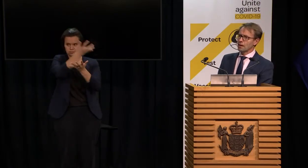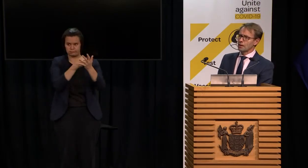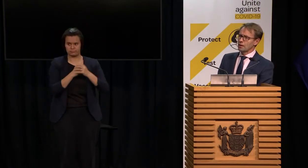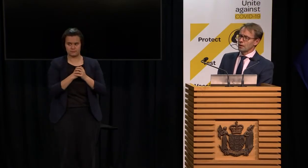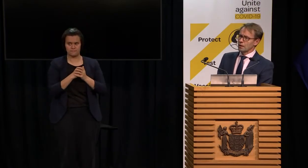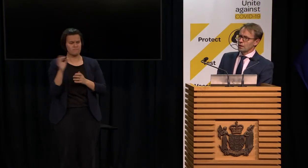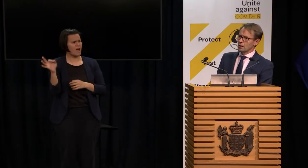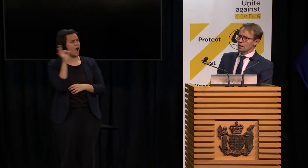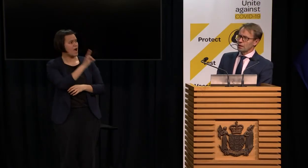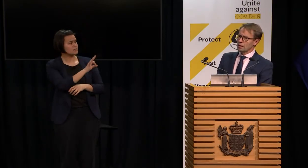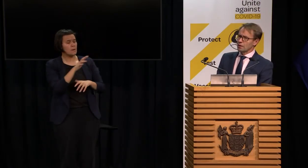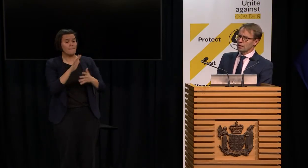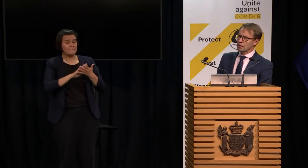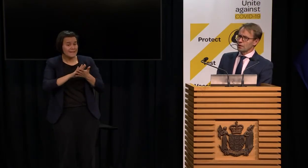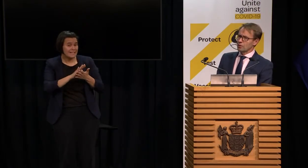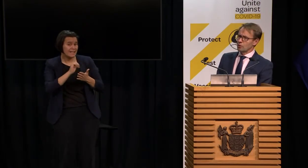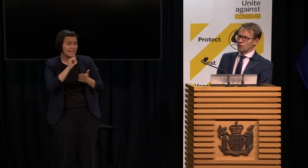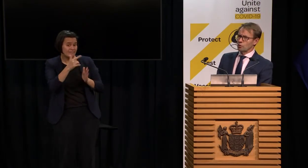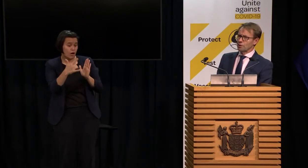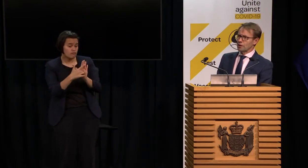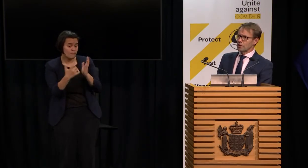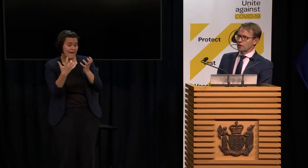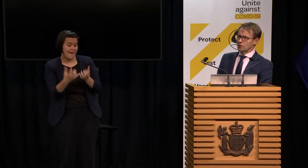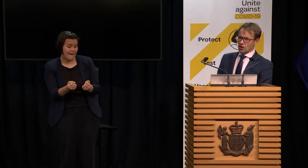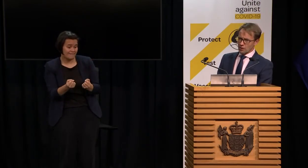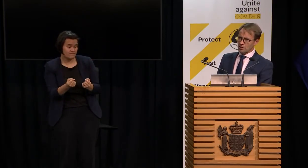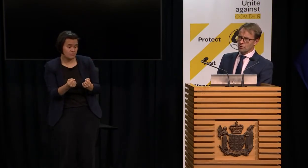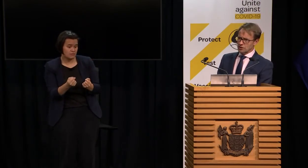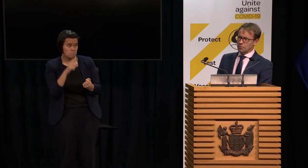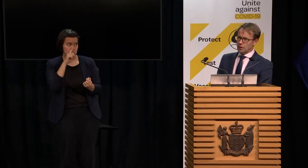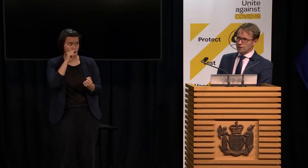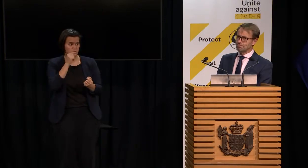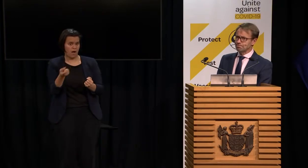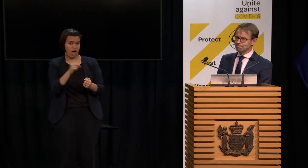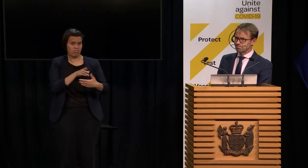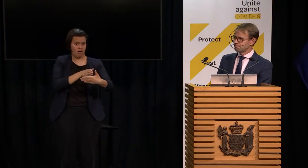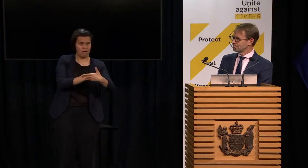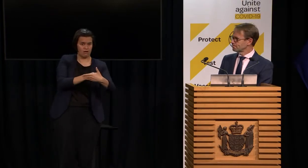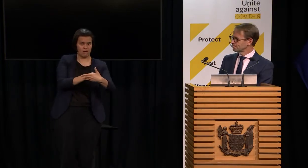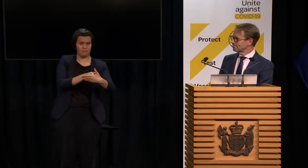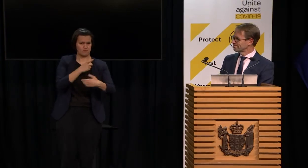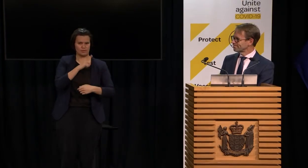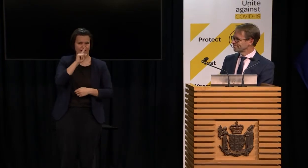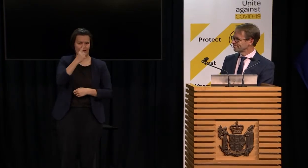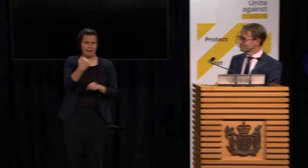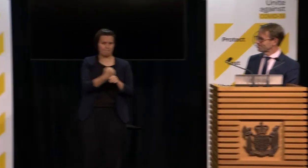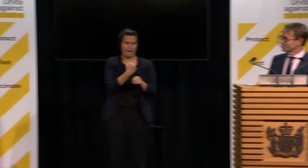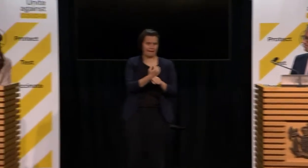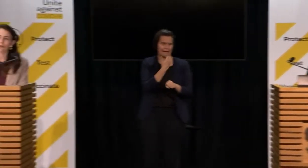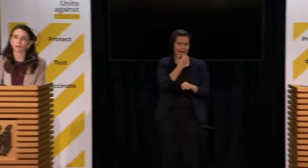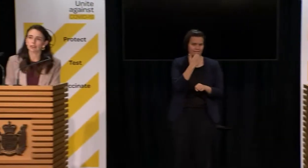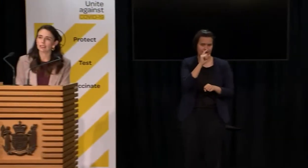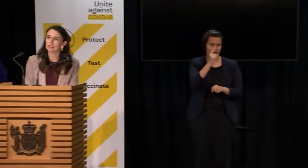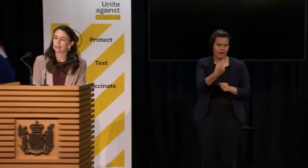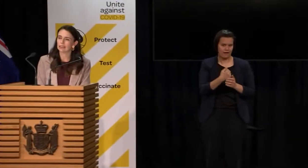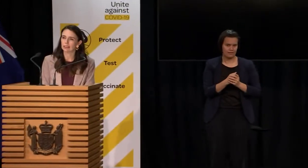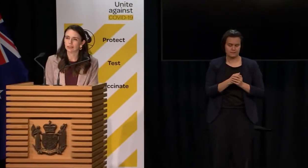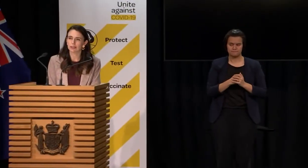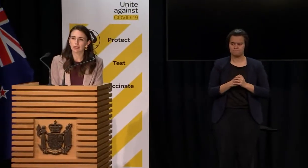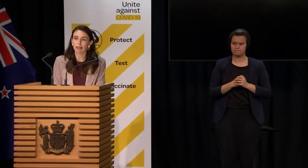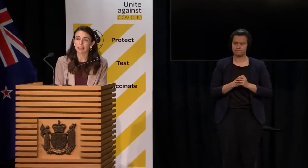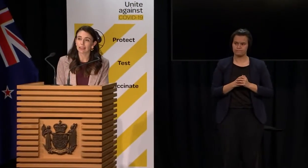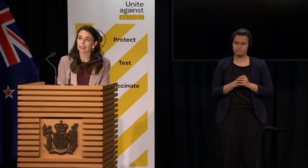even if MedSafe approves. Well, it will be the timing of the supply. Keeping in mind, of course, some of the original data that was released